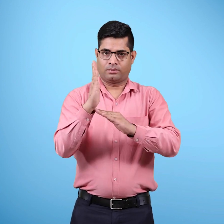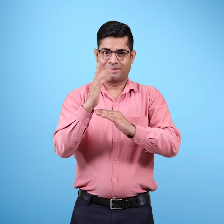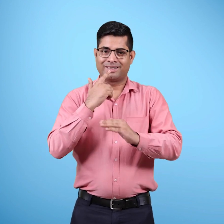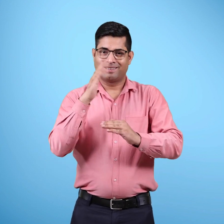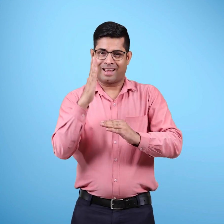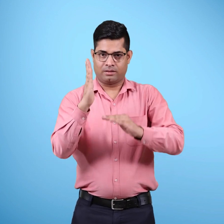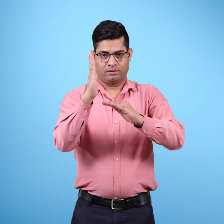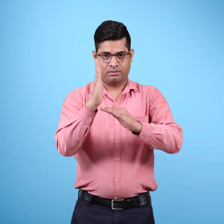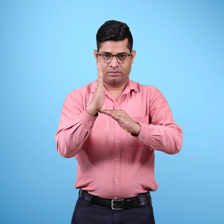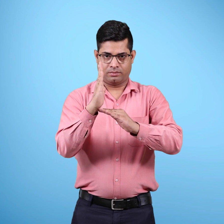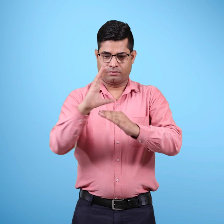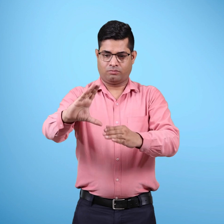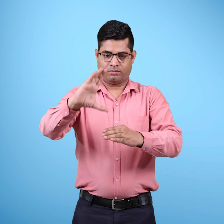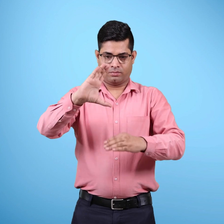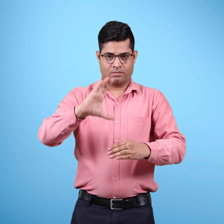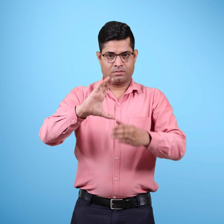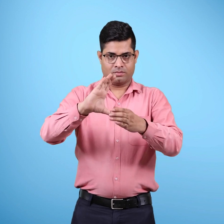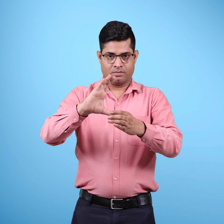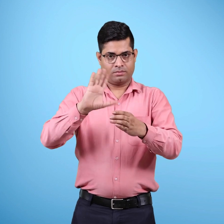We would require a glass,